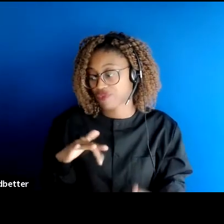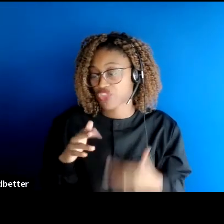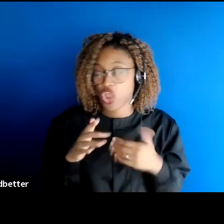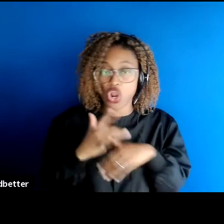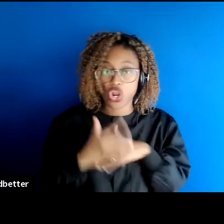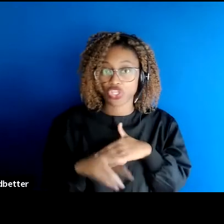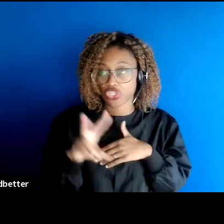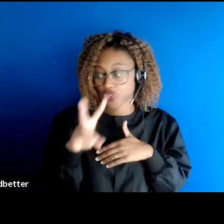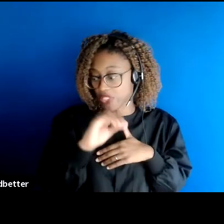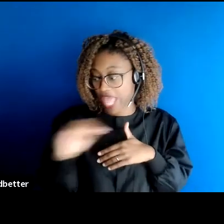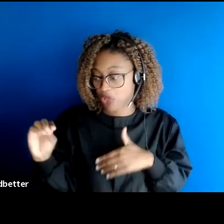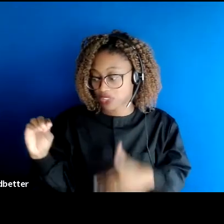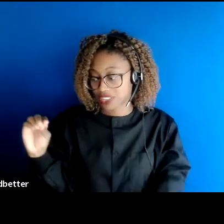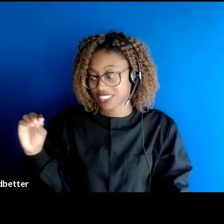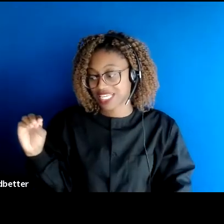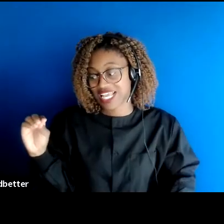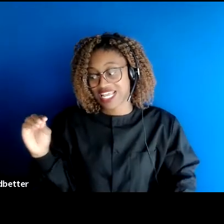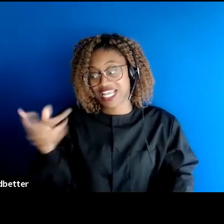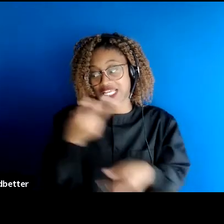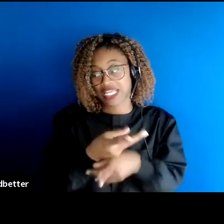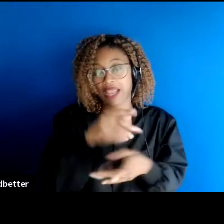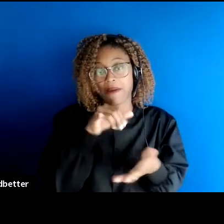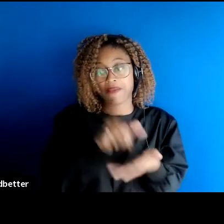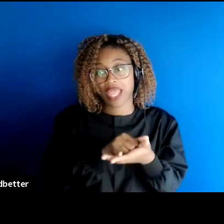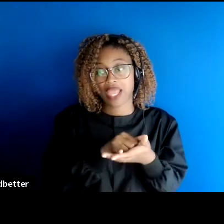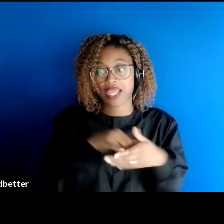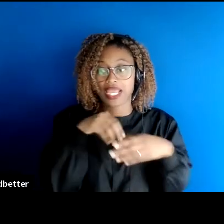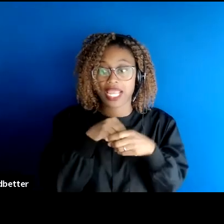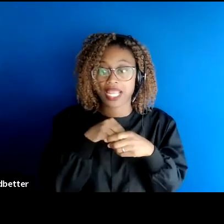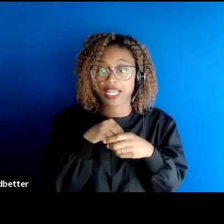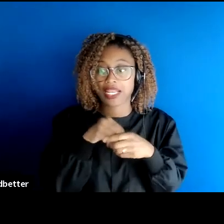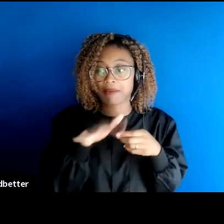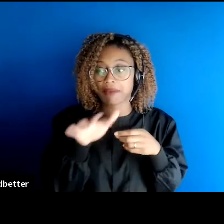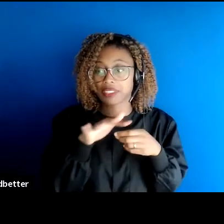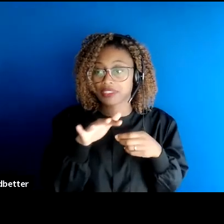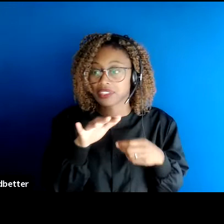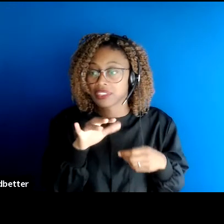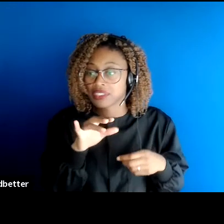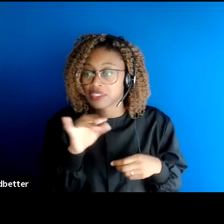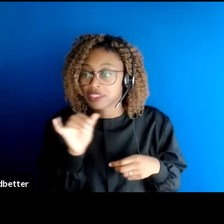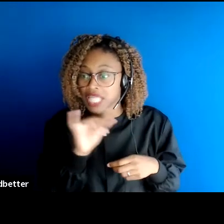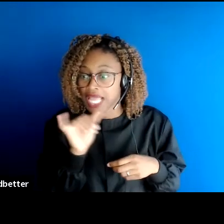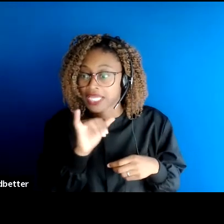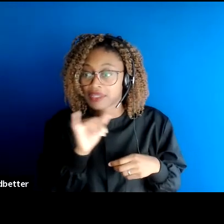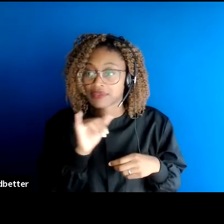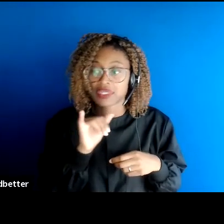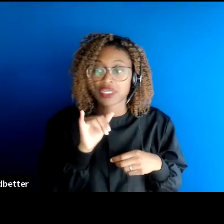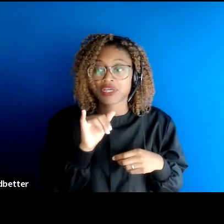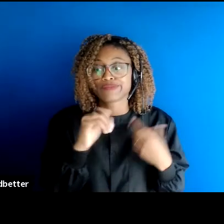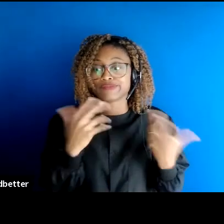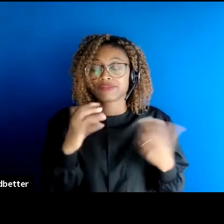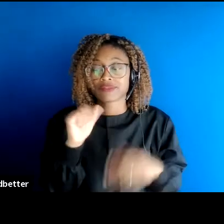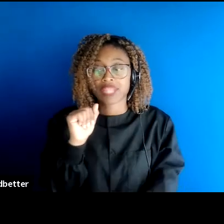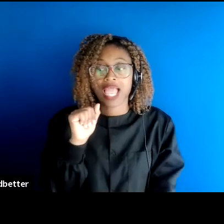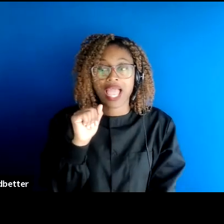really been kept inside of spaces like colleges or what they call academia. And so, of course, as you